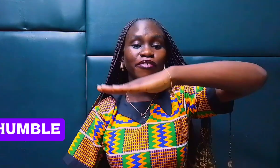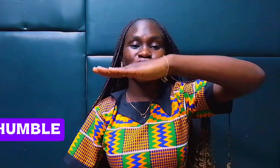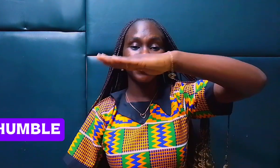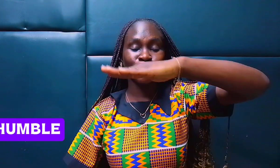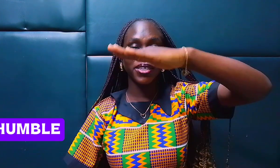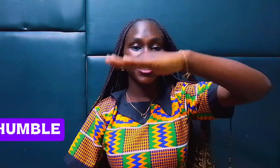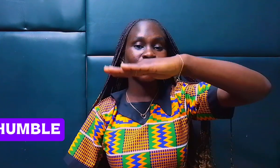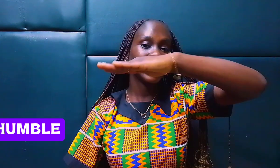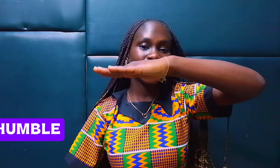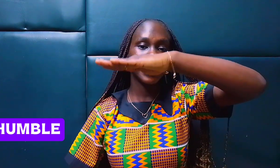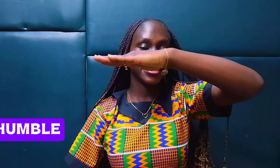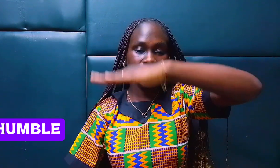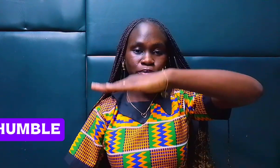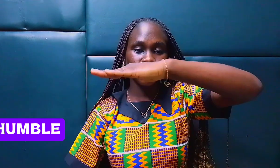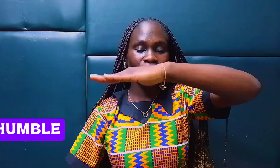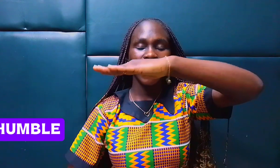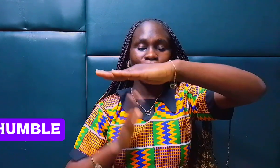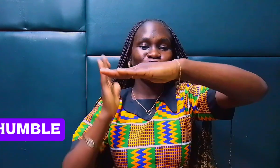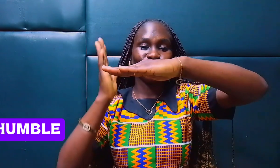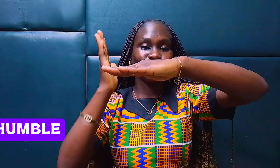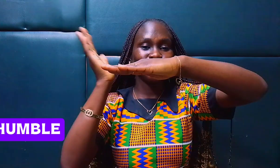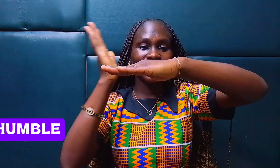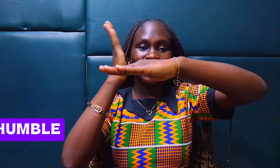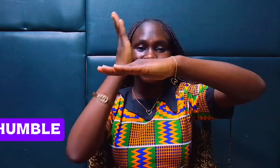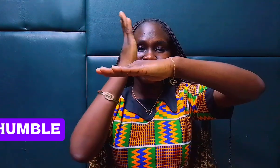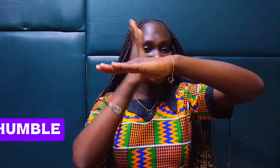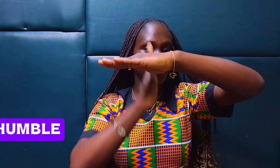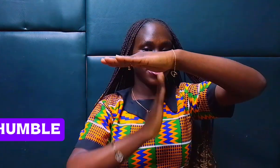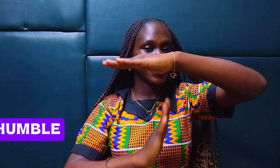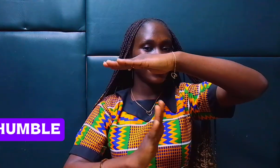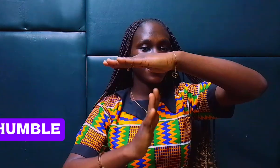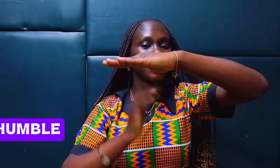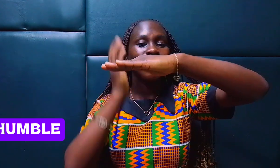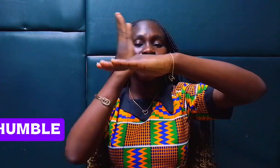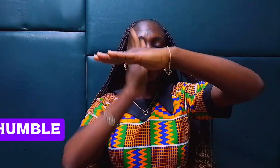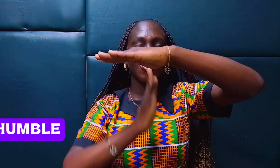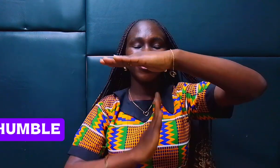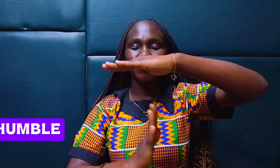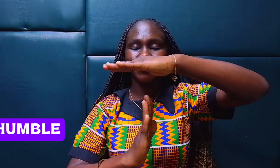Have your non-dominant hand placed like a table and your dominant hand is doing this. Humble.